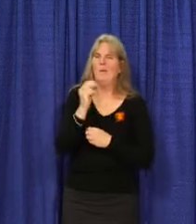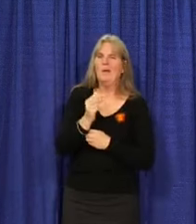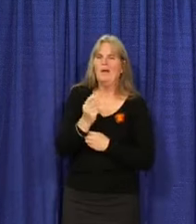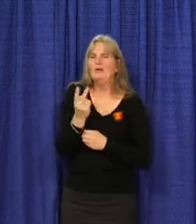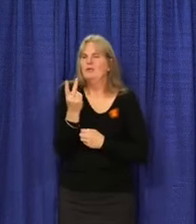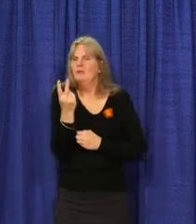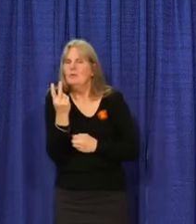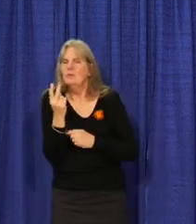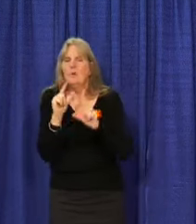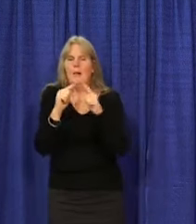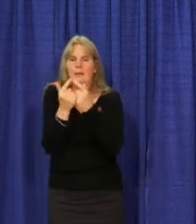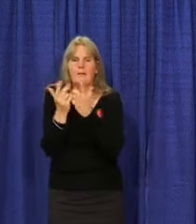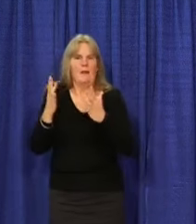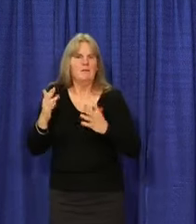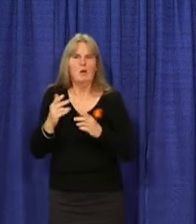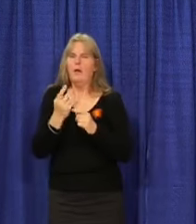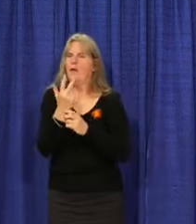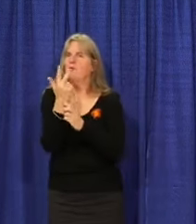2 mini-leagues.